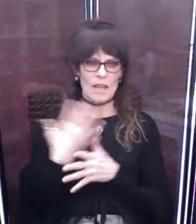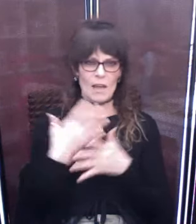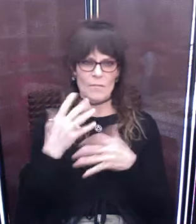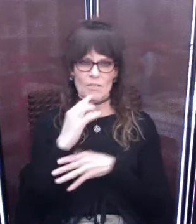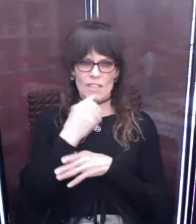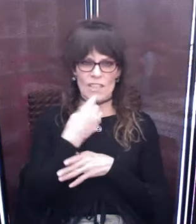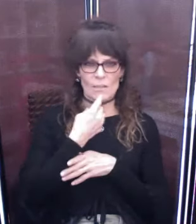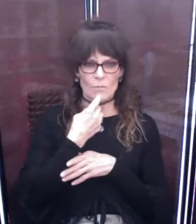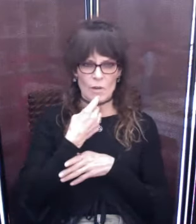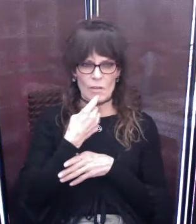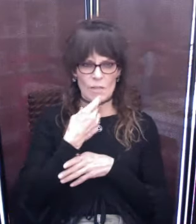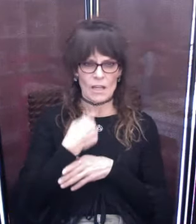him.